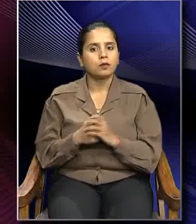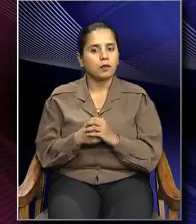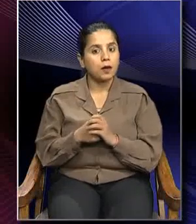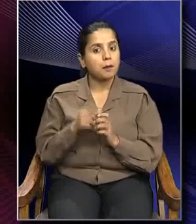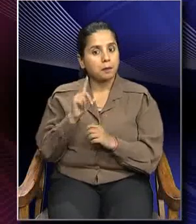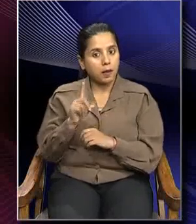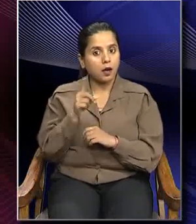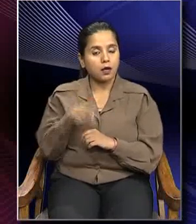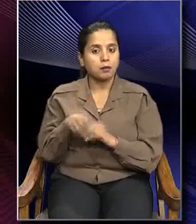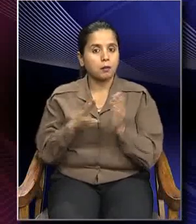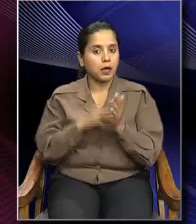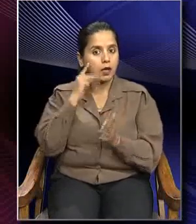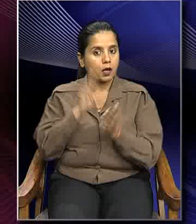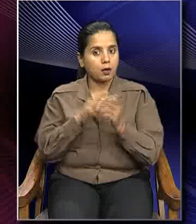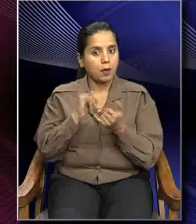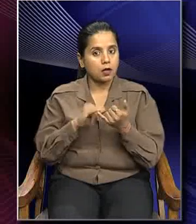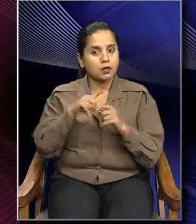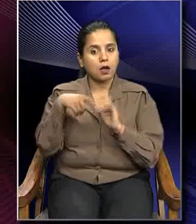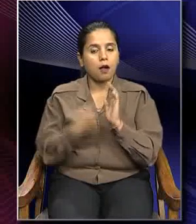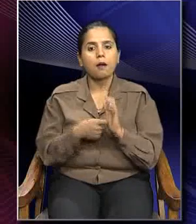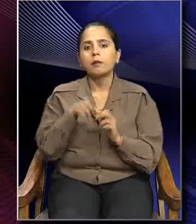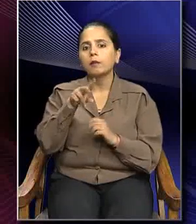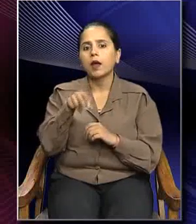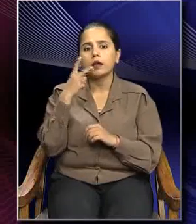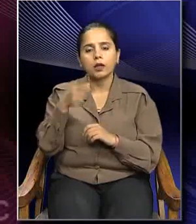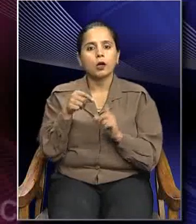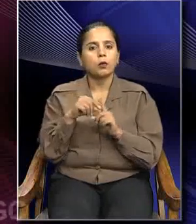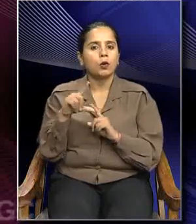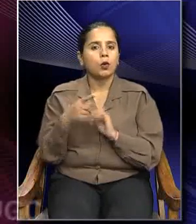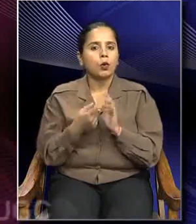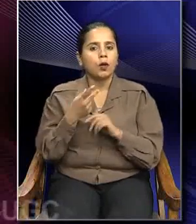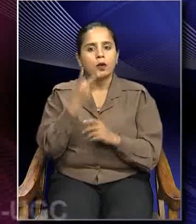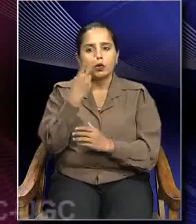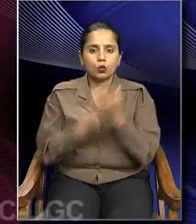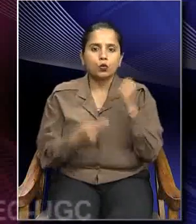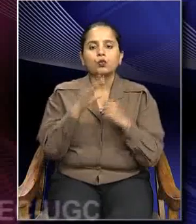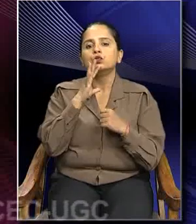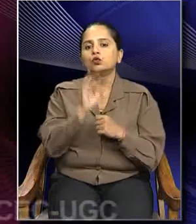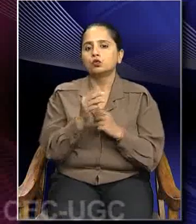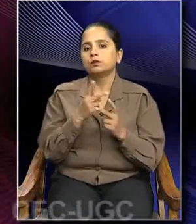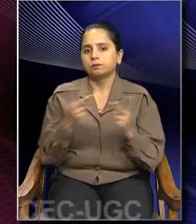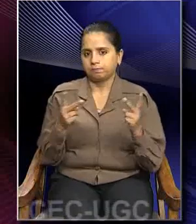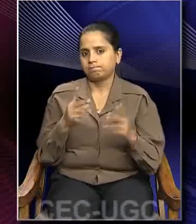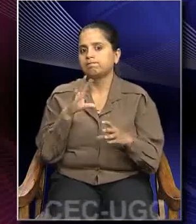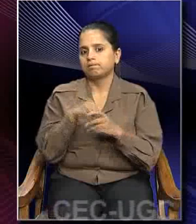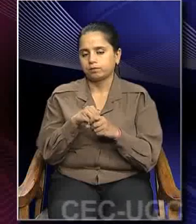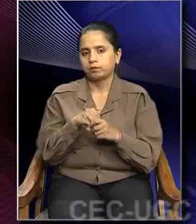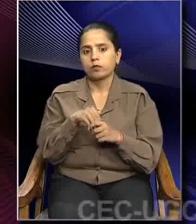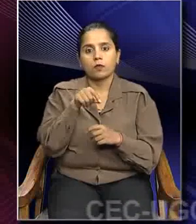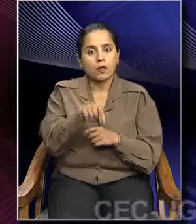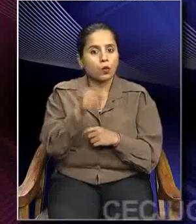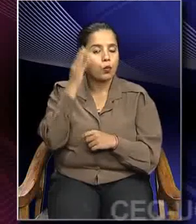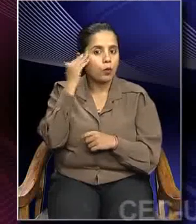Thus, Mīmāṃsakas are considered as pluralistic realists due to